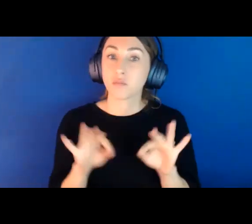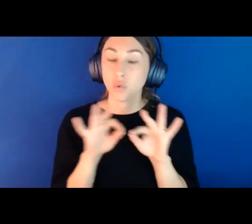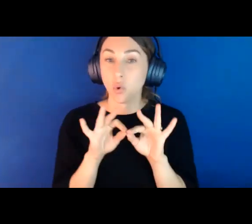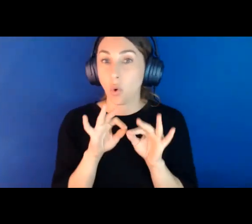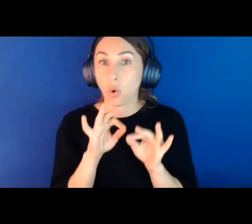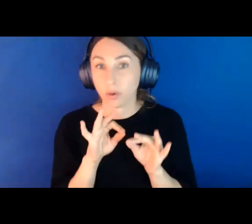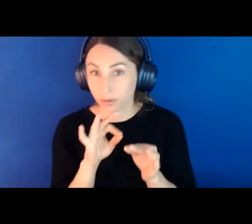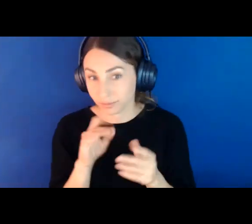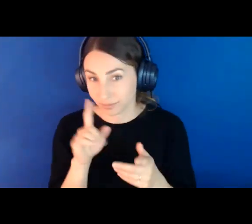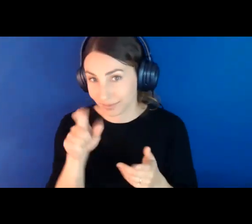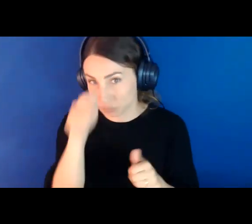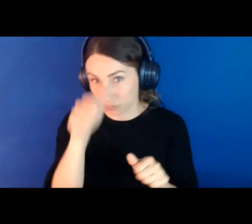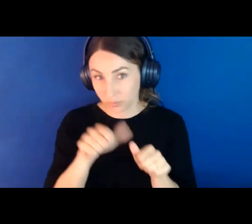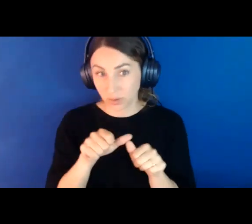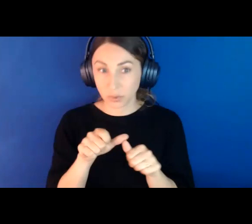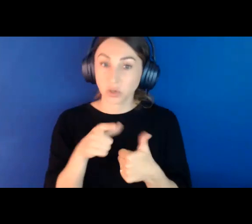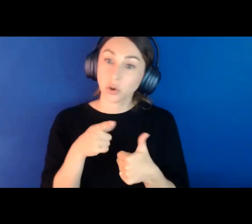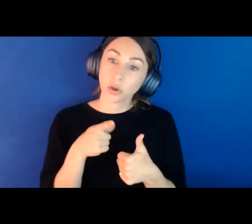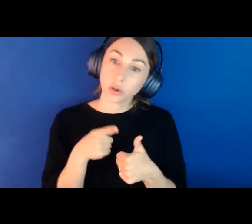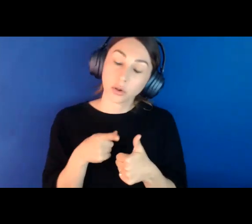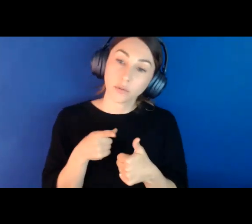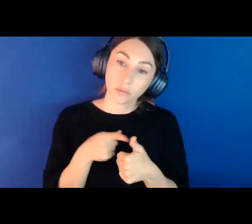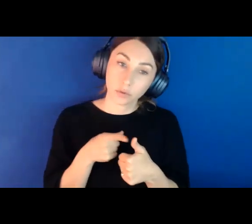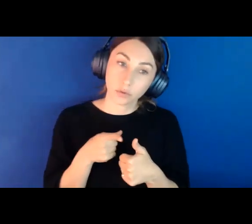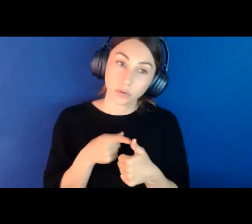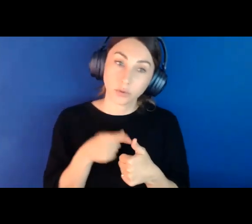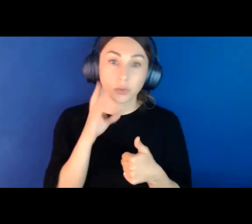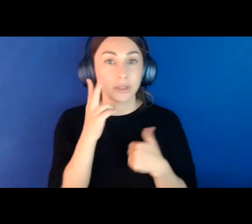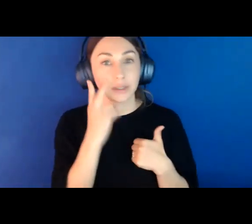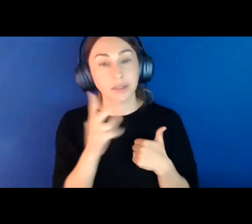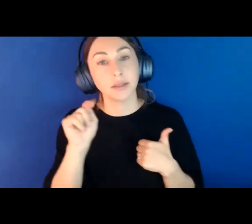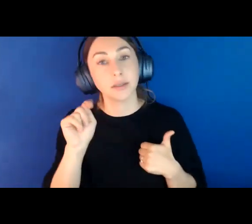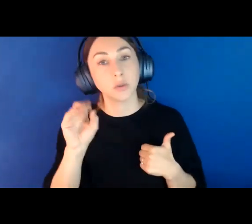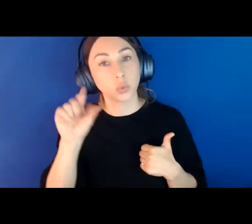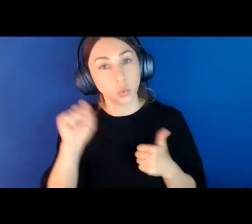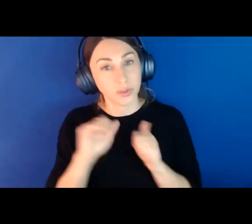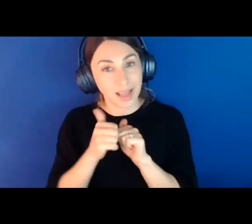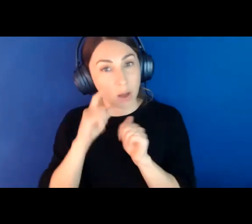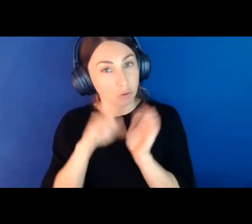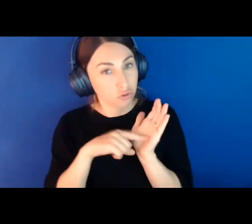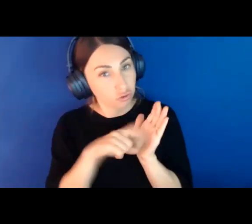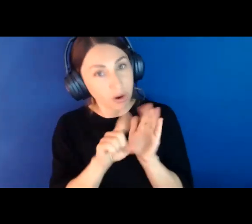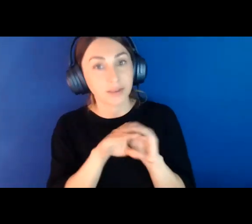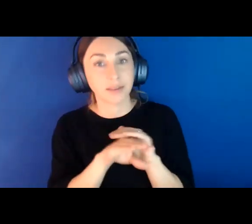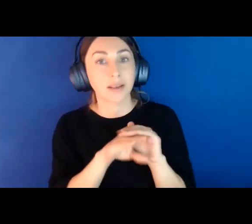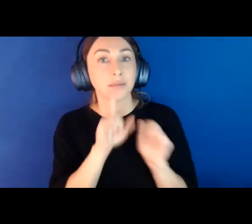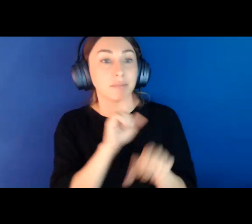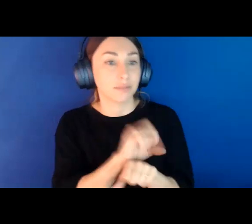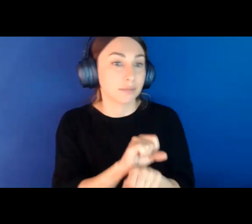things first, we are going to see how to use tools to check PDF accessibility. Thank you,